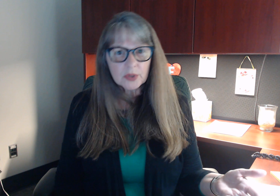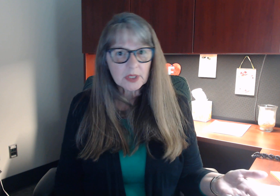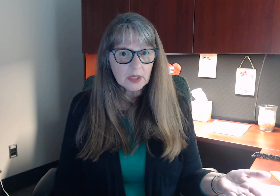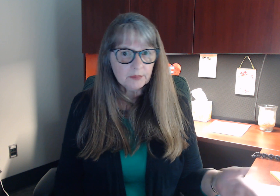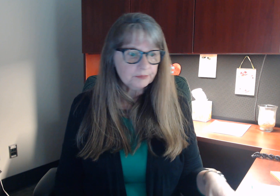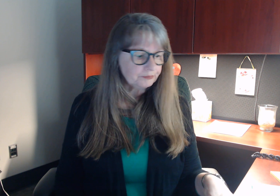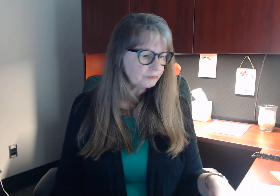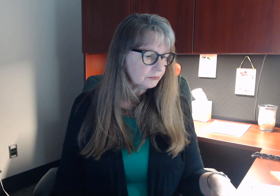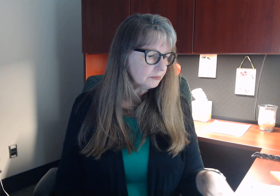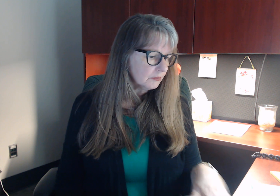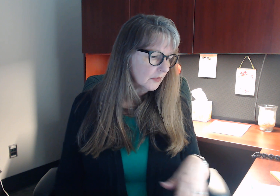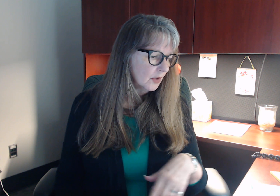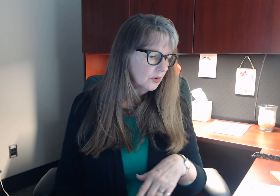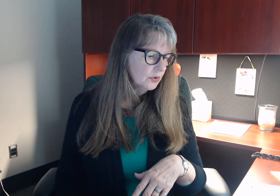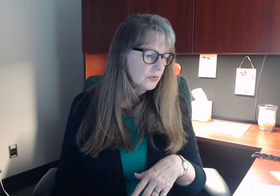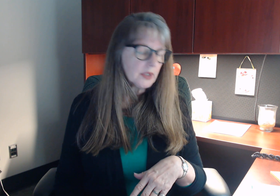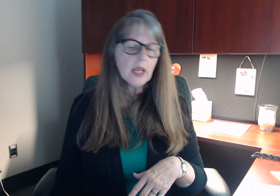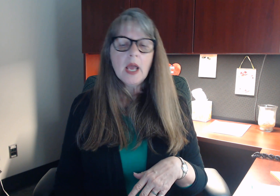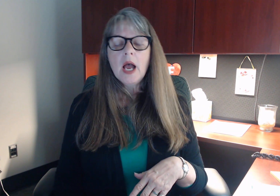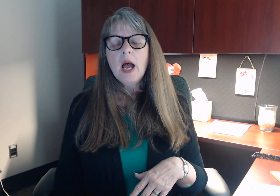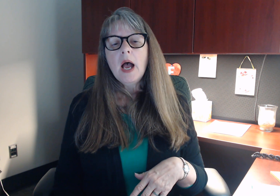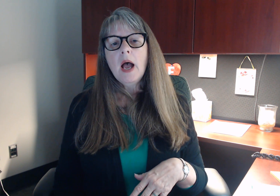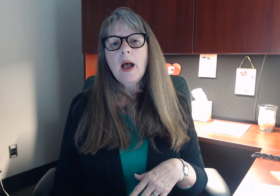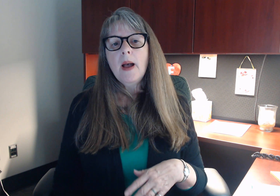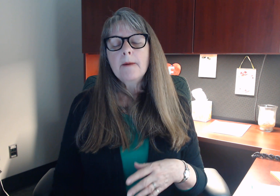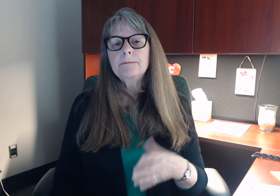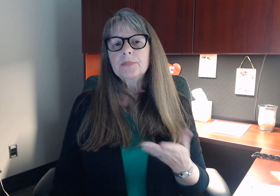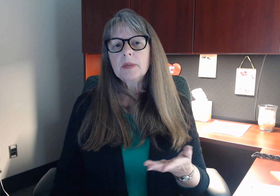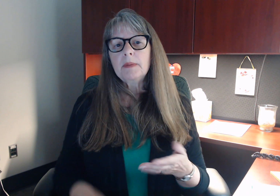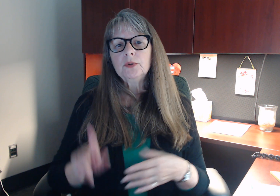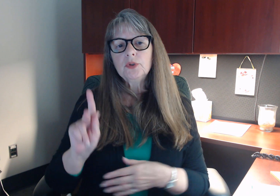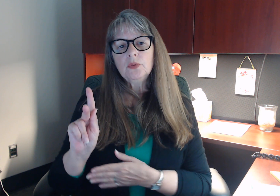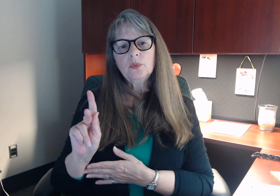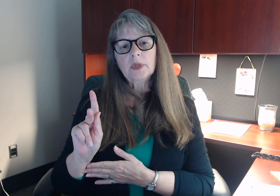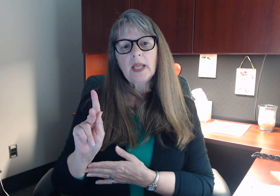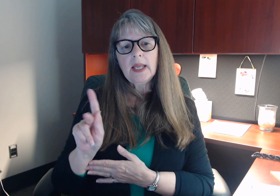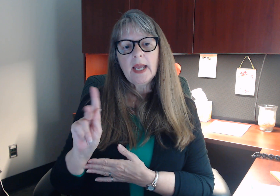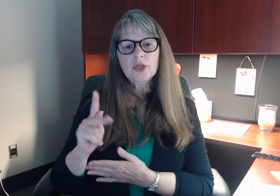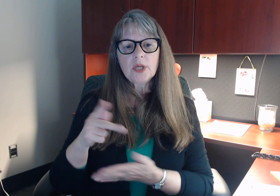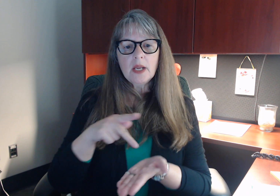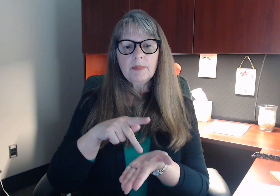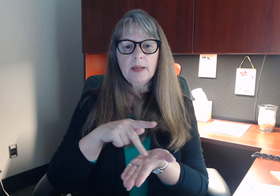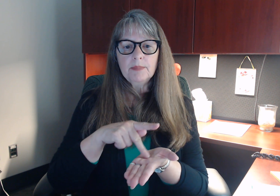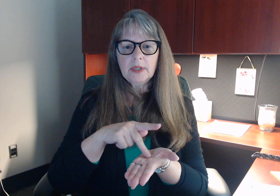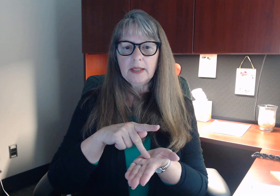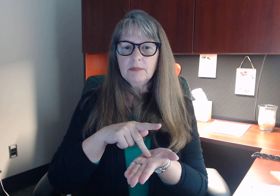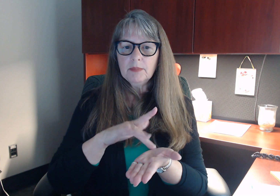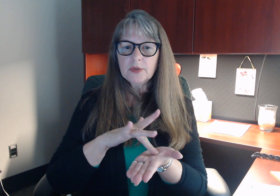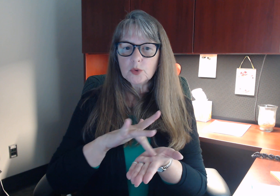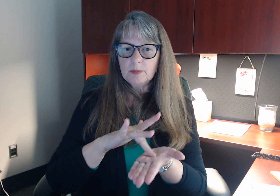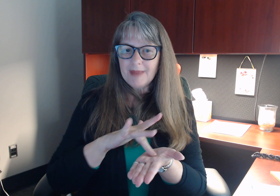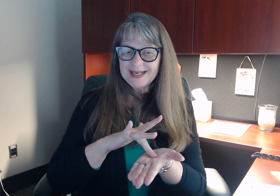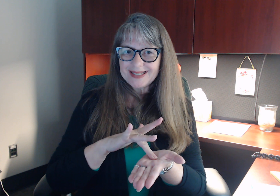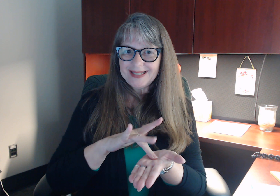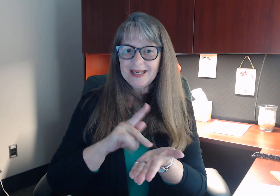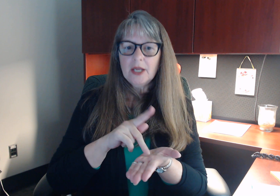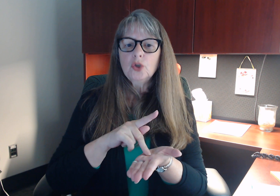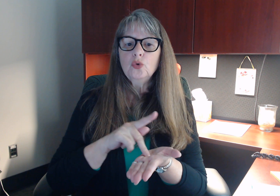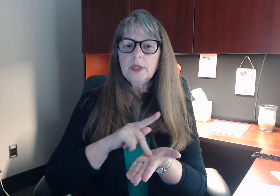see it. I could use it. Some people do the K hand shape and put, like, remember this was medicine. You could do